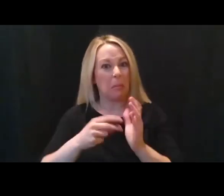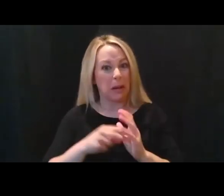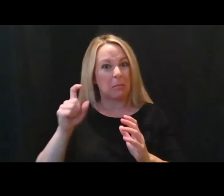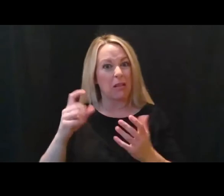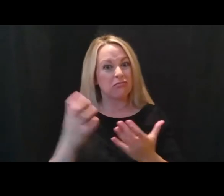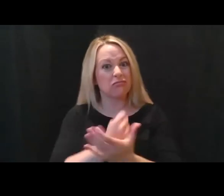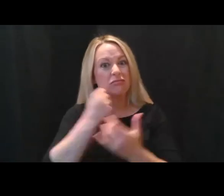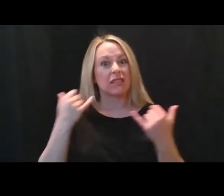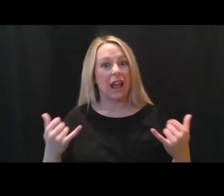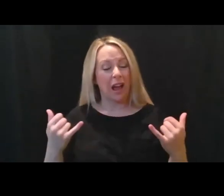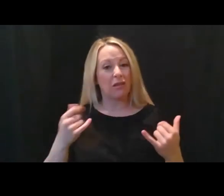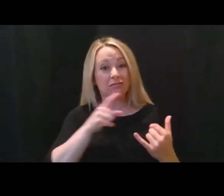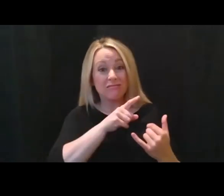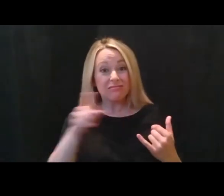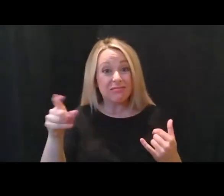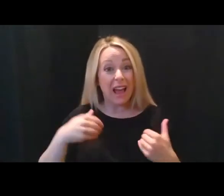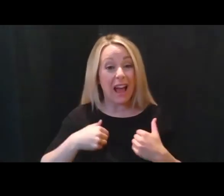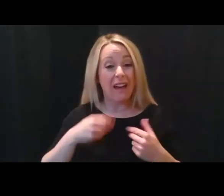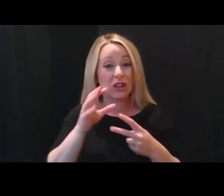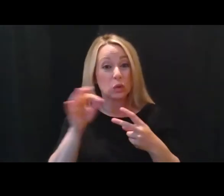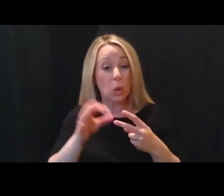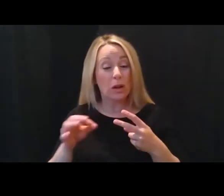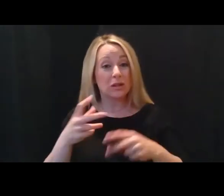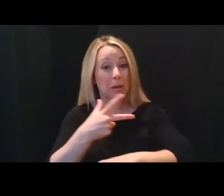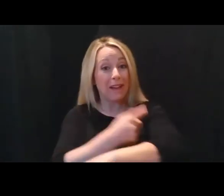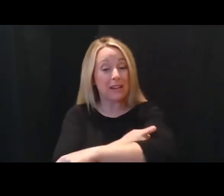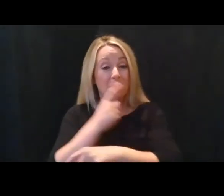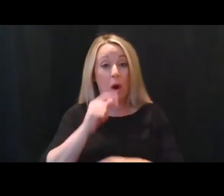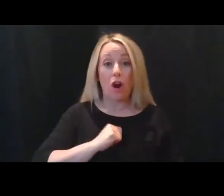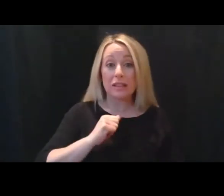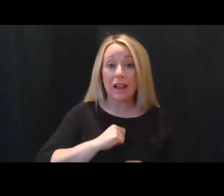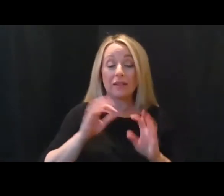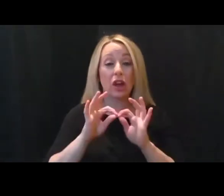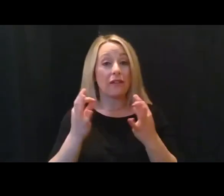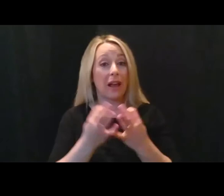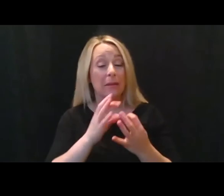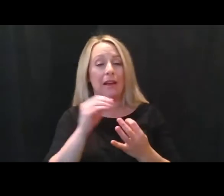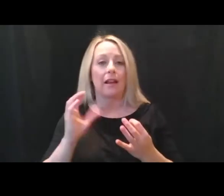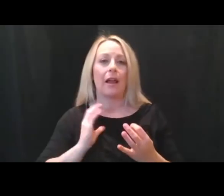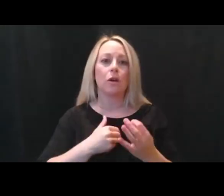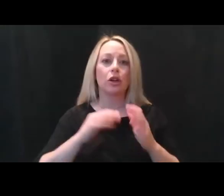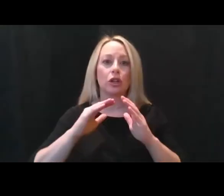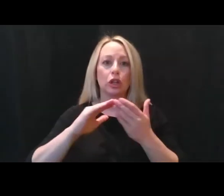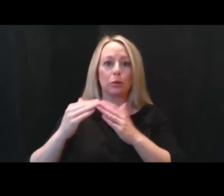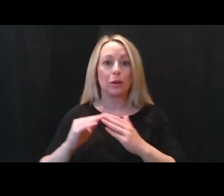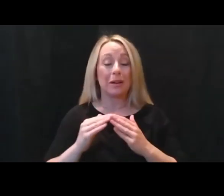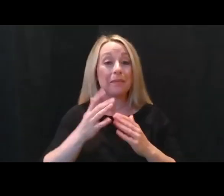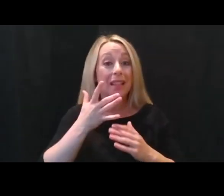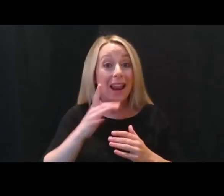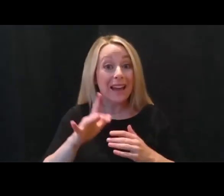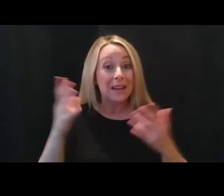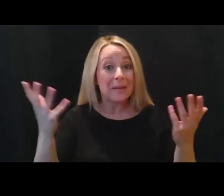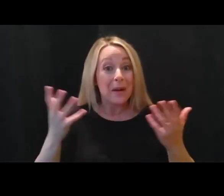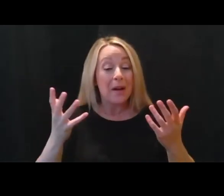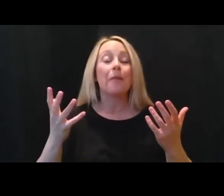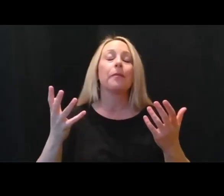choice to be vaccinated for ourselves, our families, and our community. Luckily, we aren't